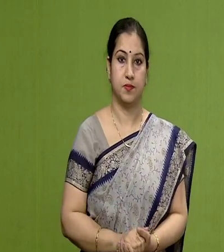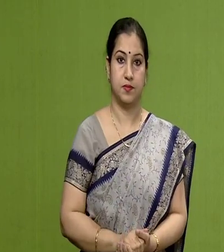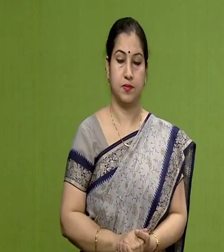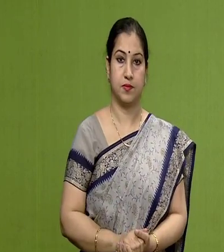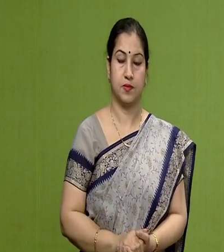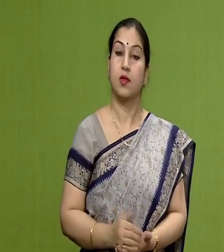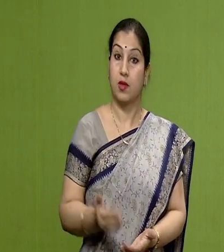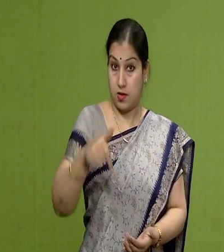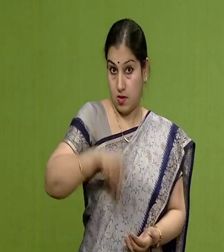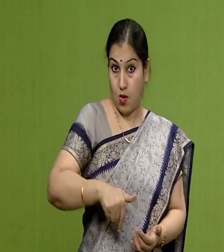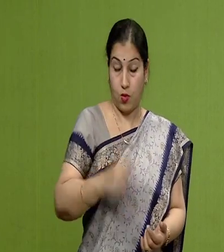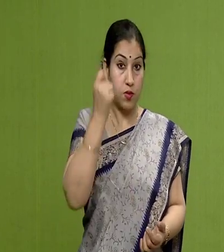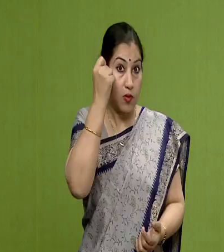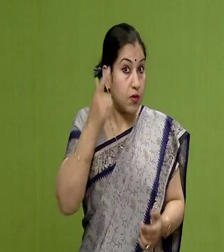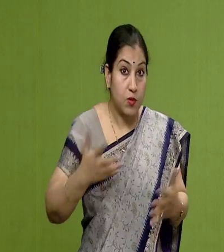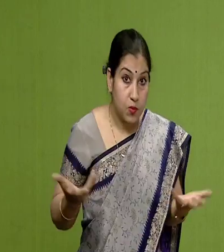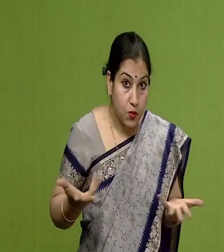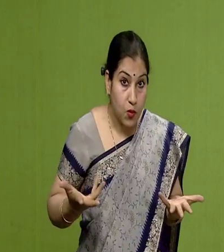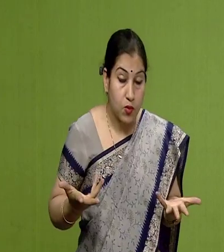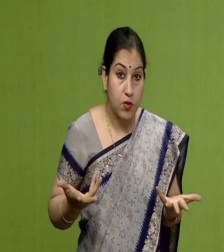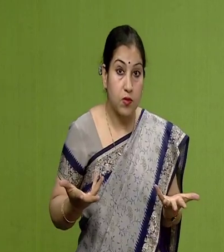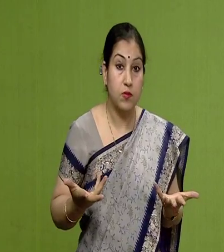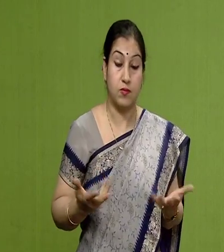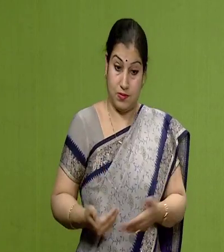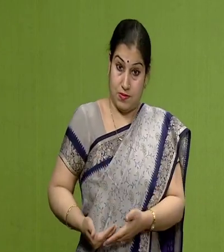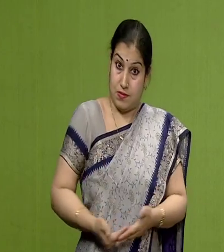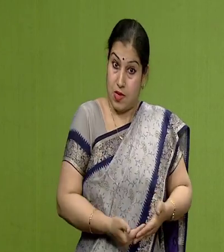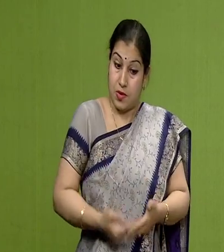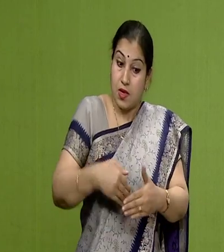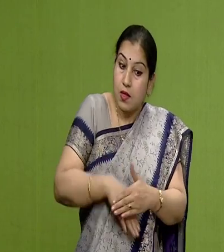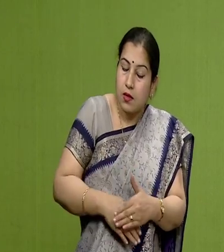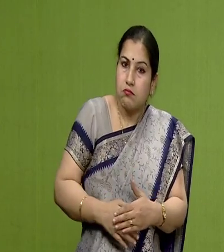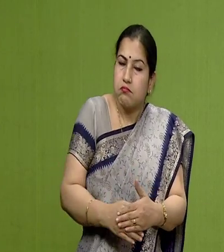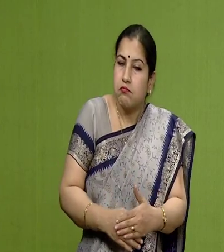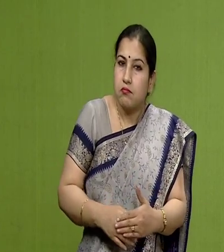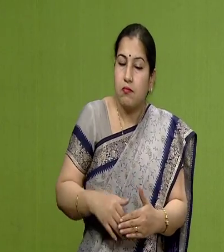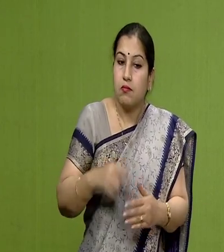Let us understand what stages pregnancy undergoes.